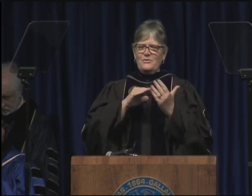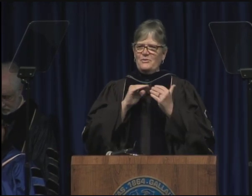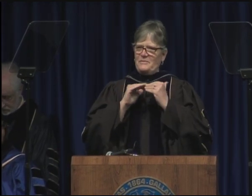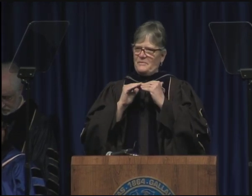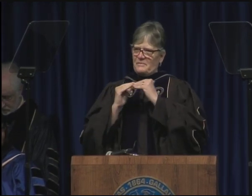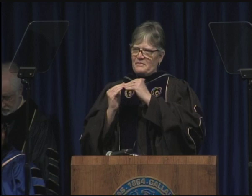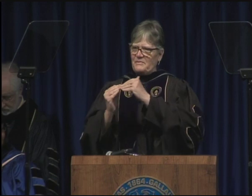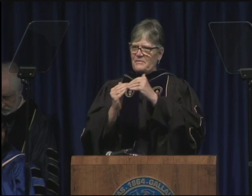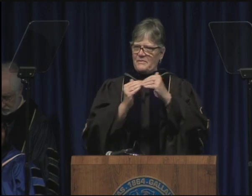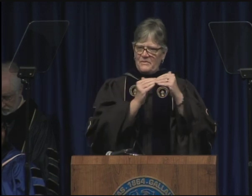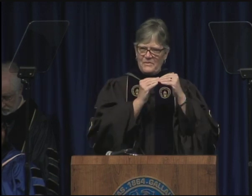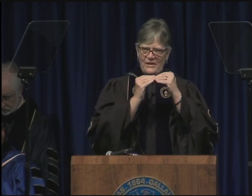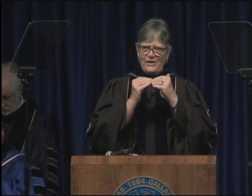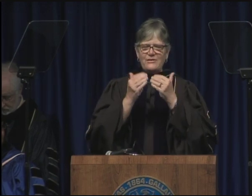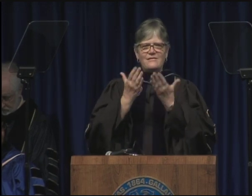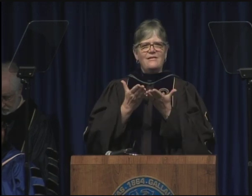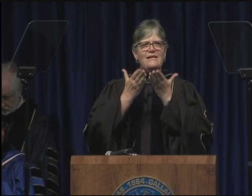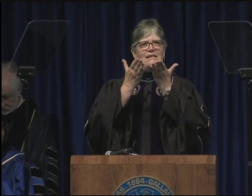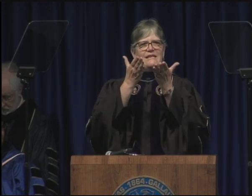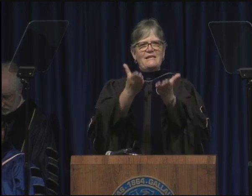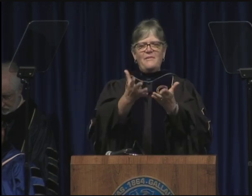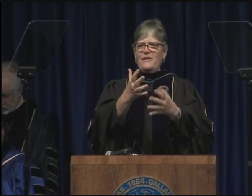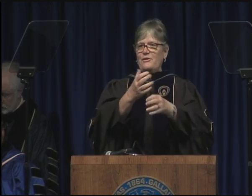This year's faculty and